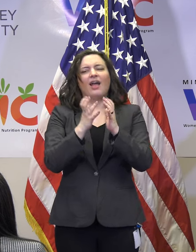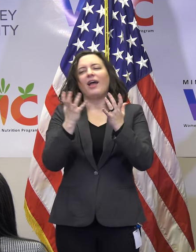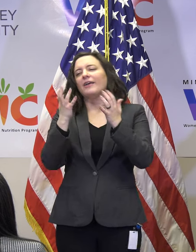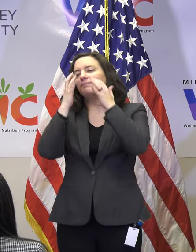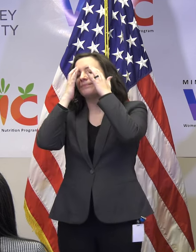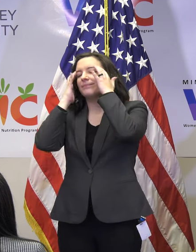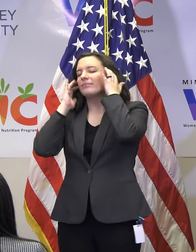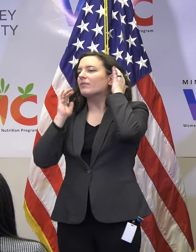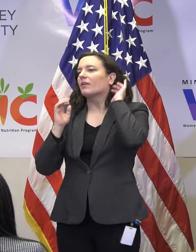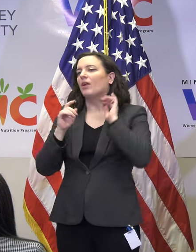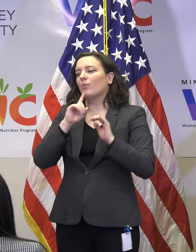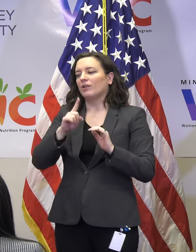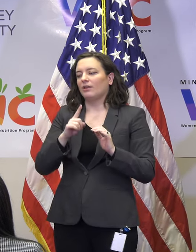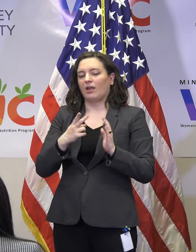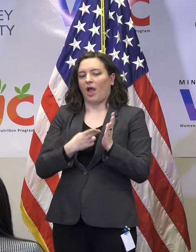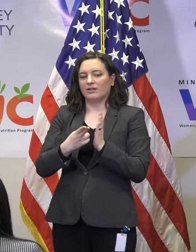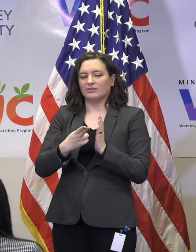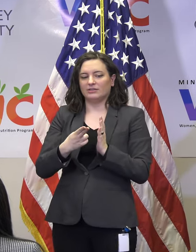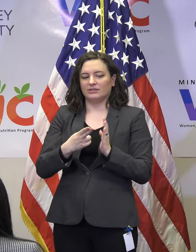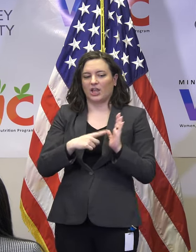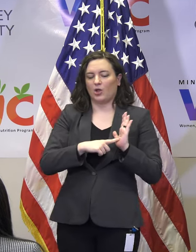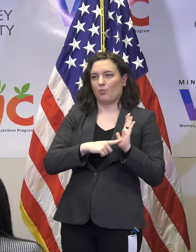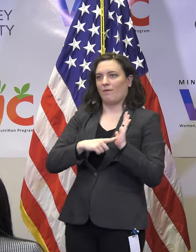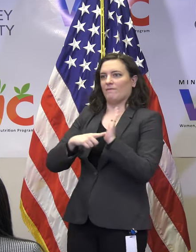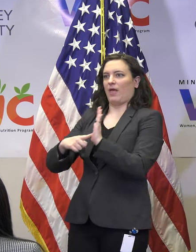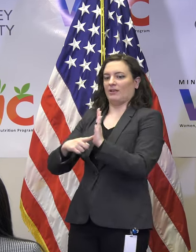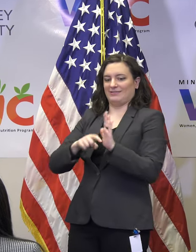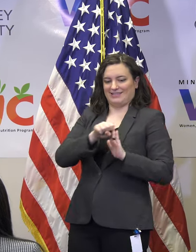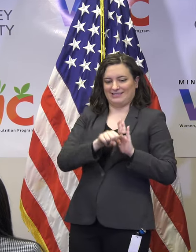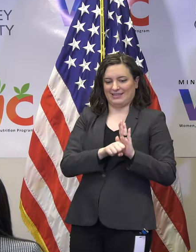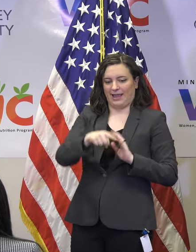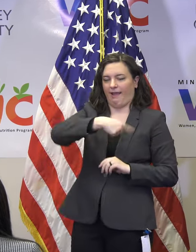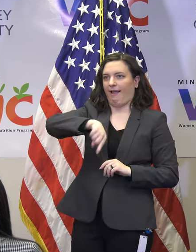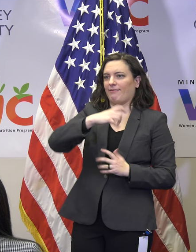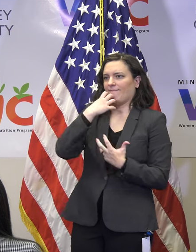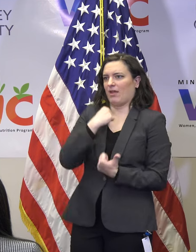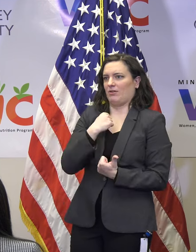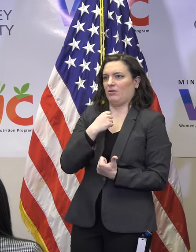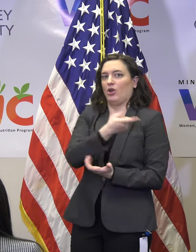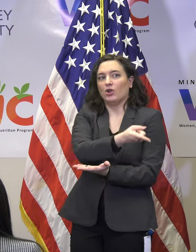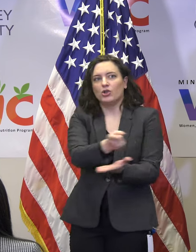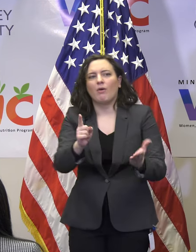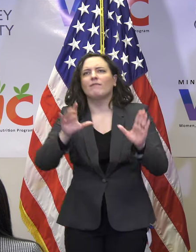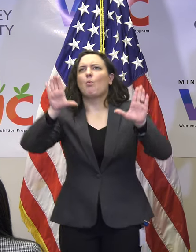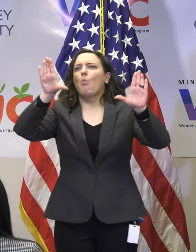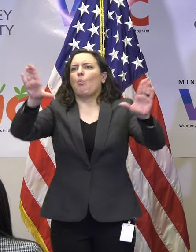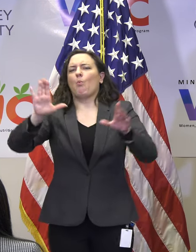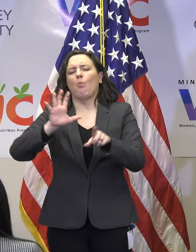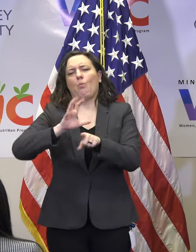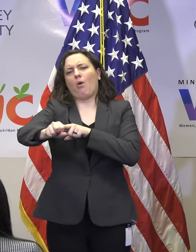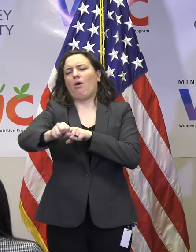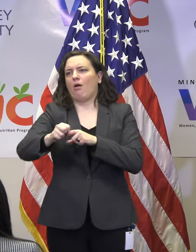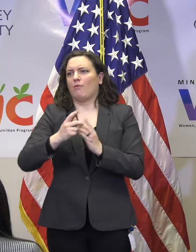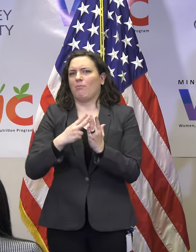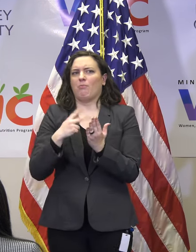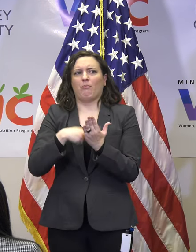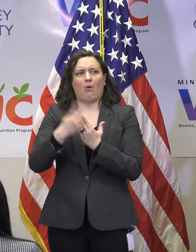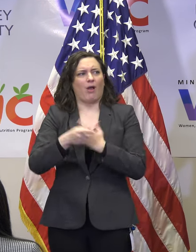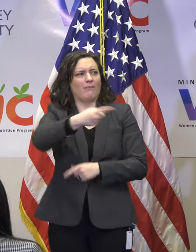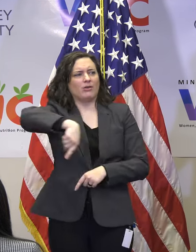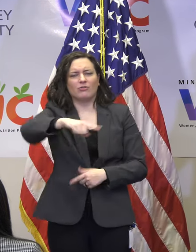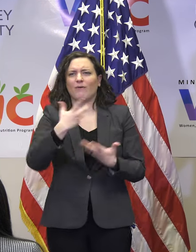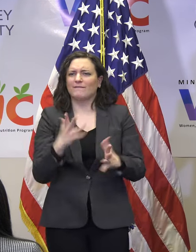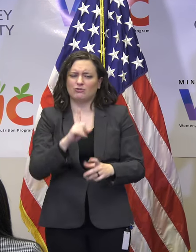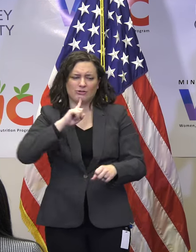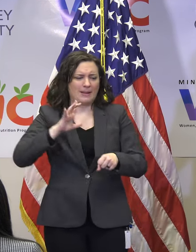It is reflective of the values of a state that you have such a great program and you've made such a commitment to it. As a country, we ought to